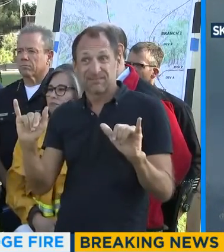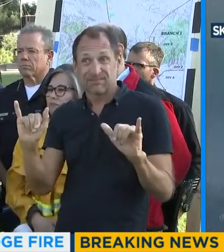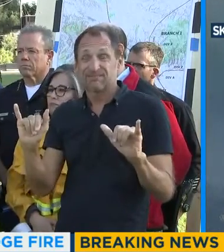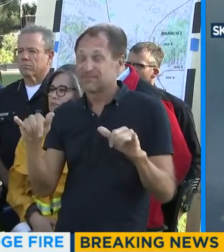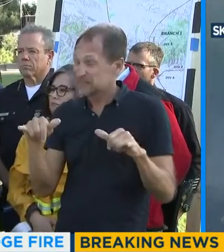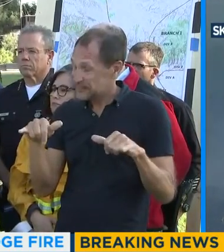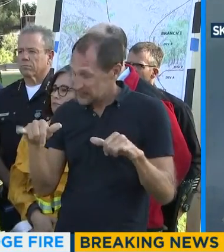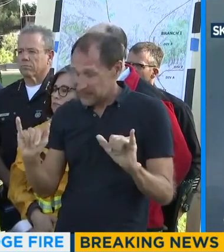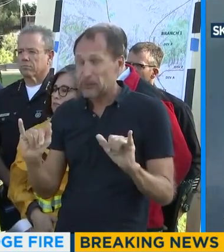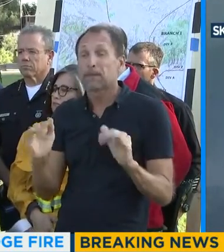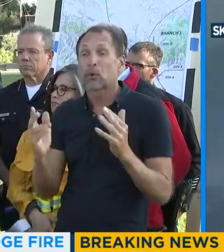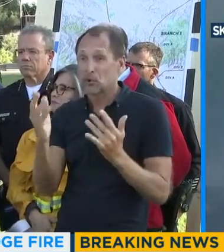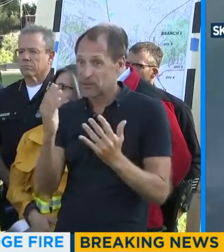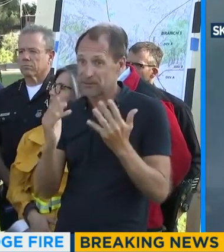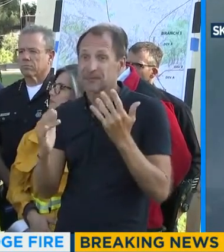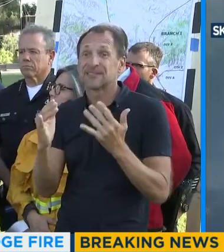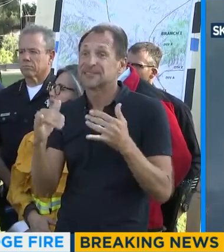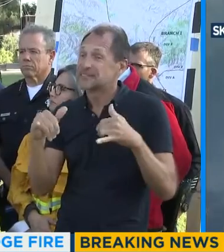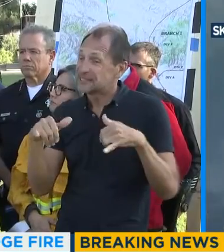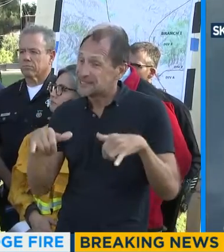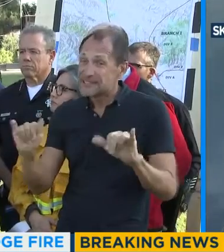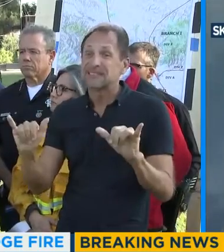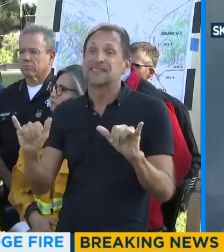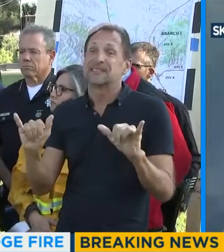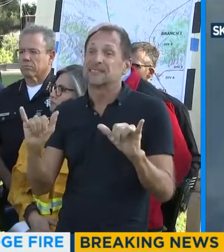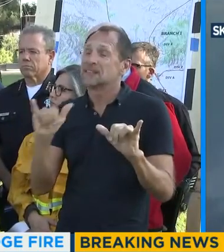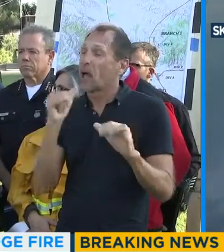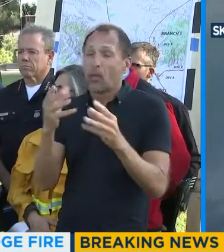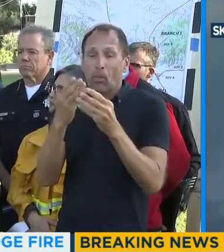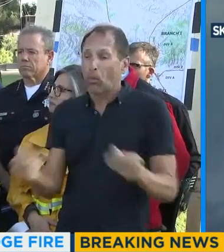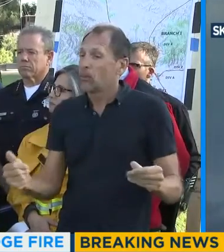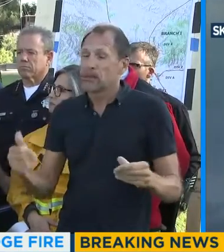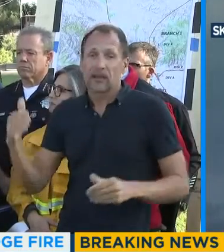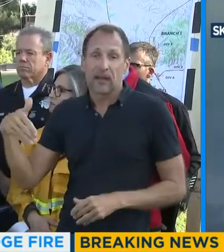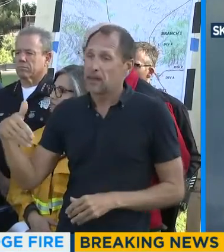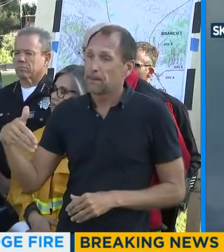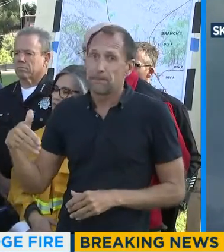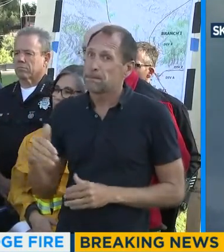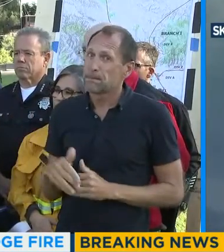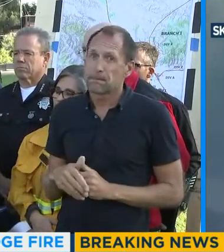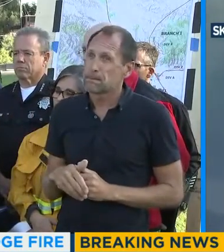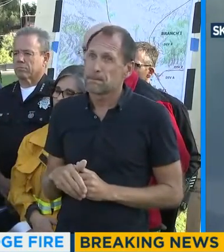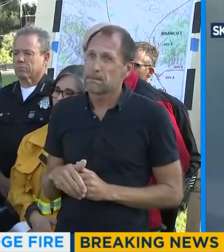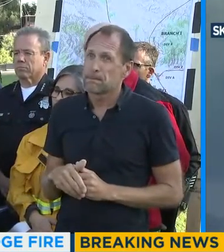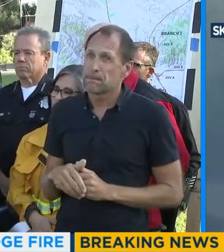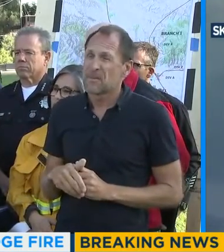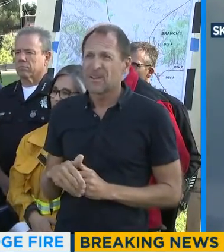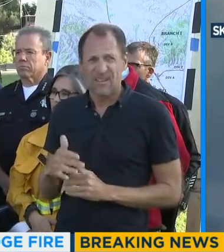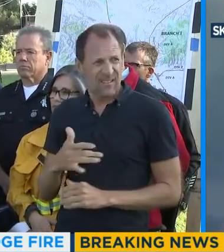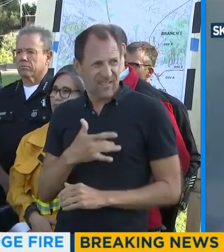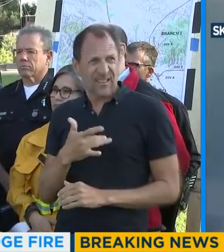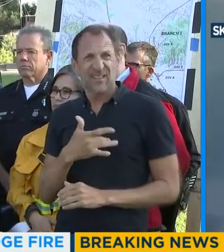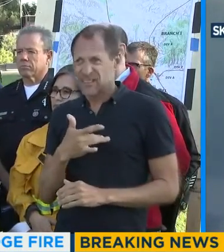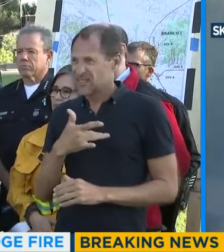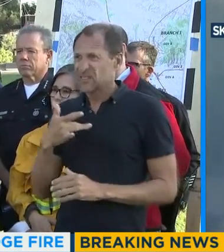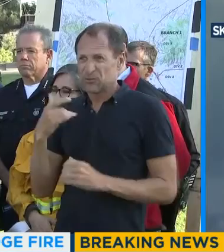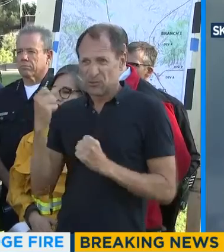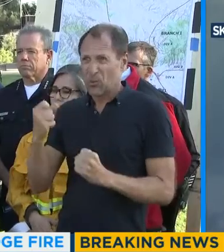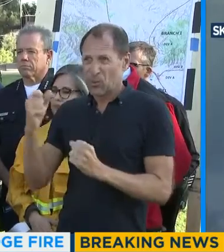We still have active fire in the wildland. The wind, as you can feel, is still